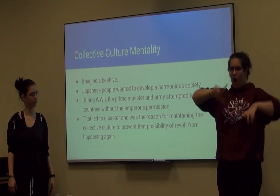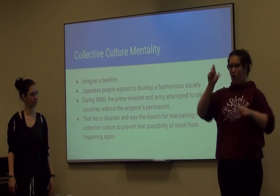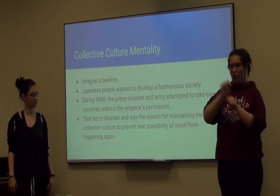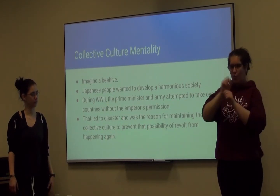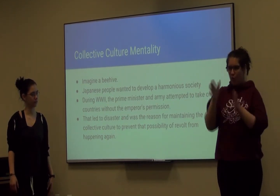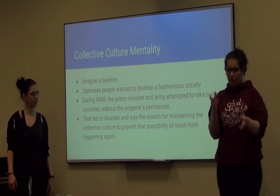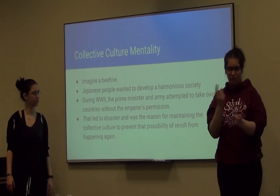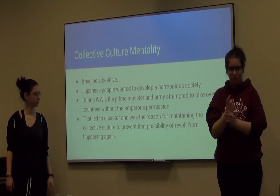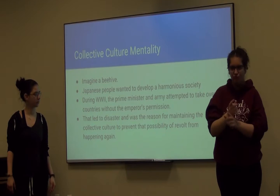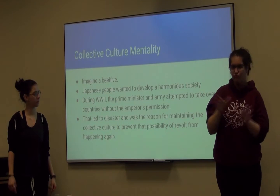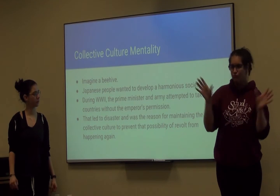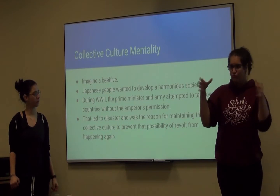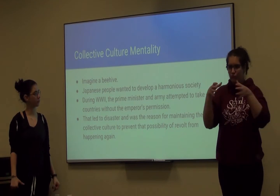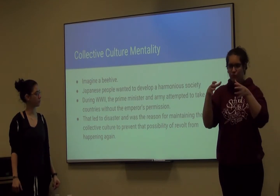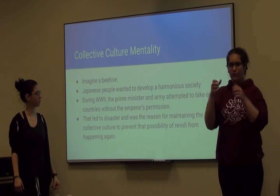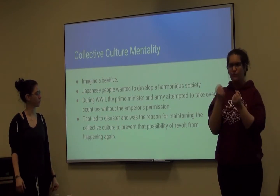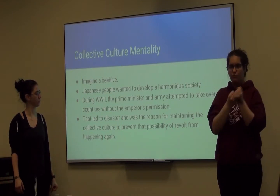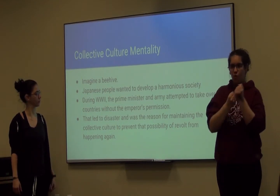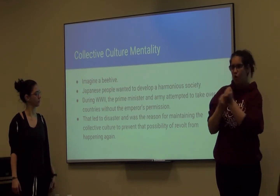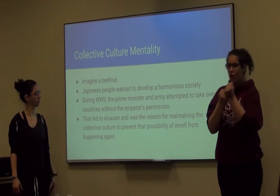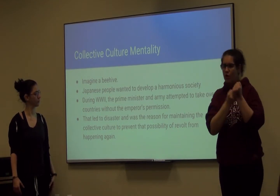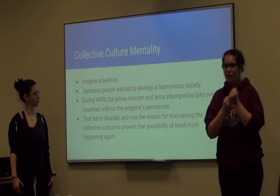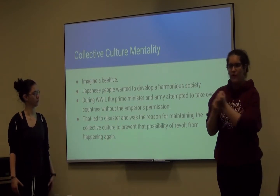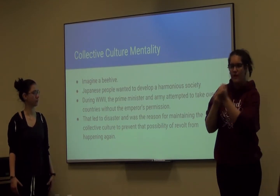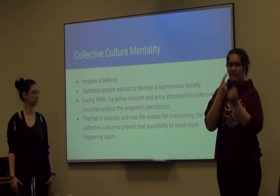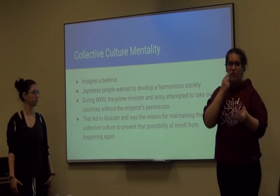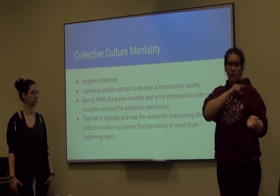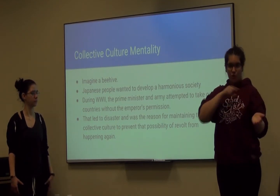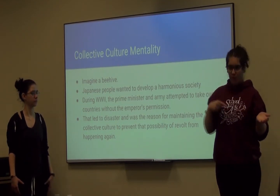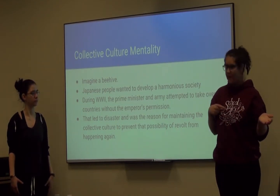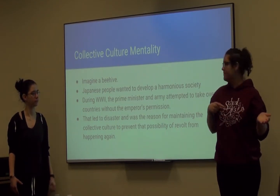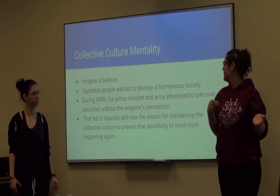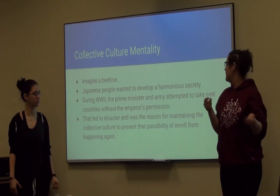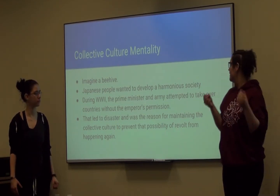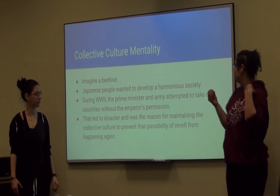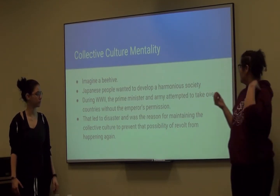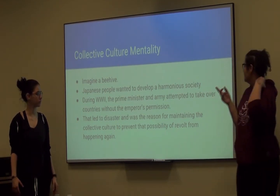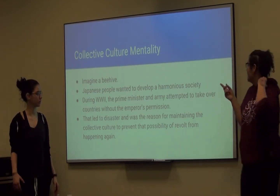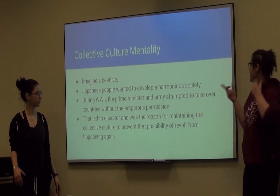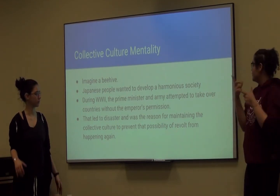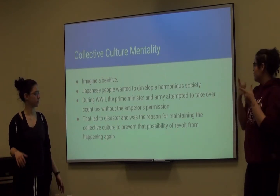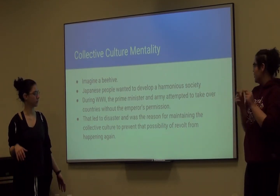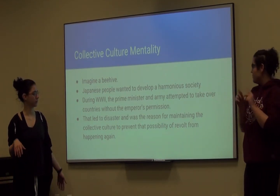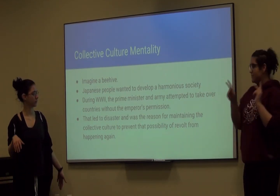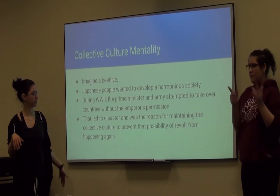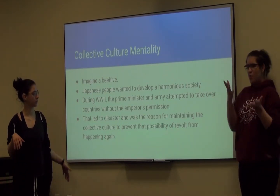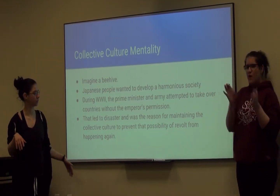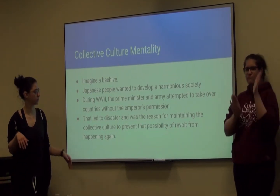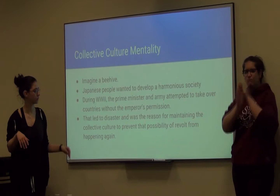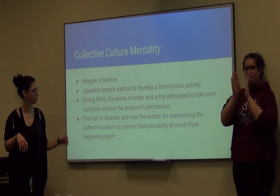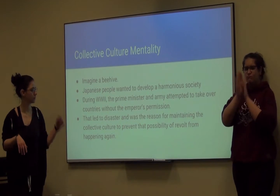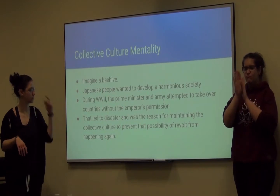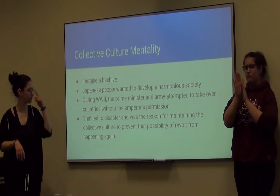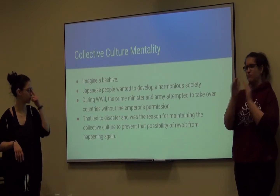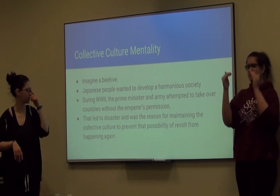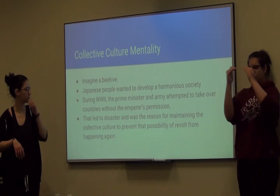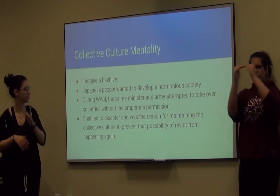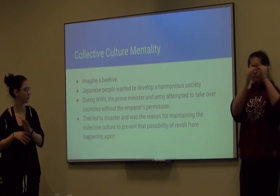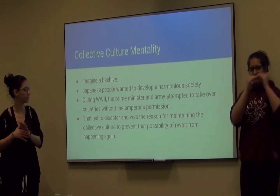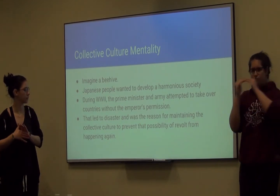and then you have all the worker bees working together, supporting one another, and working towards the goal of the queen.